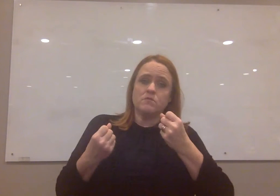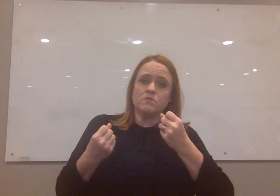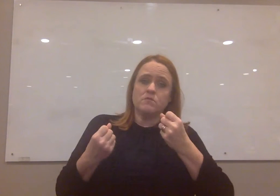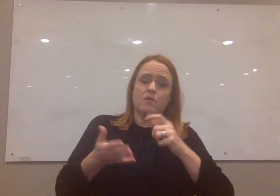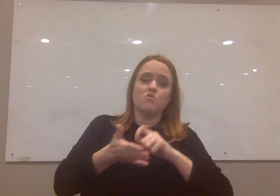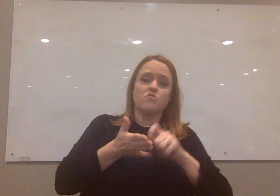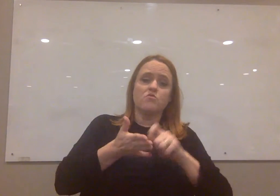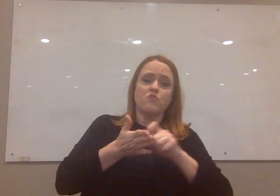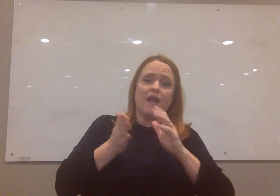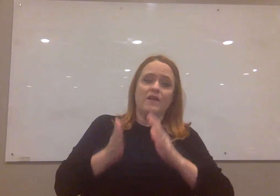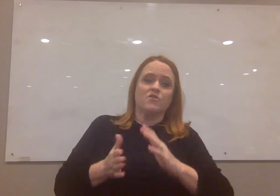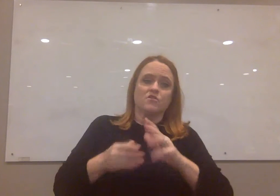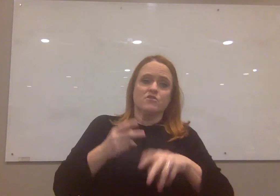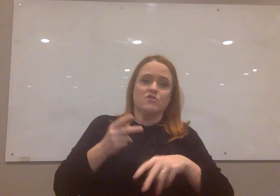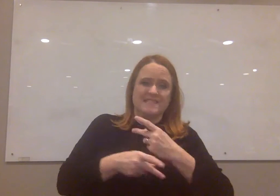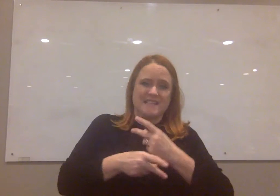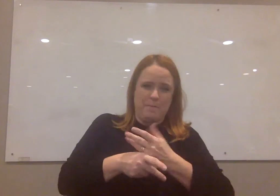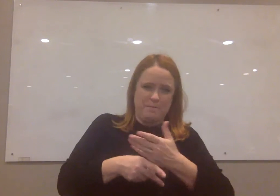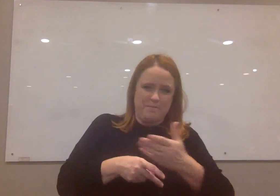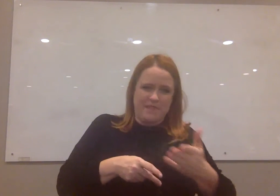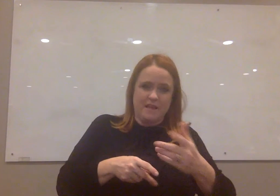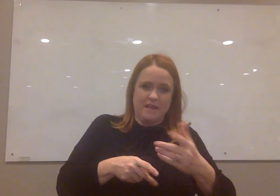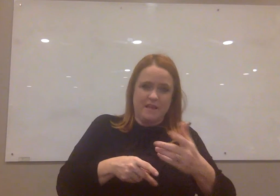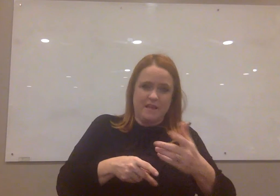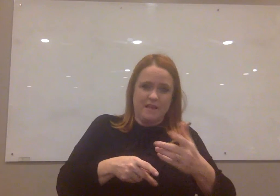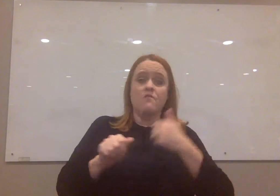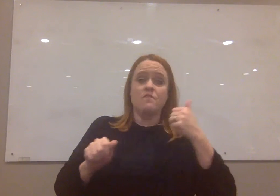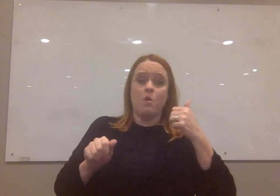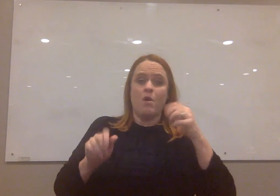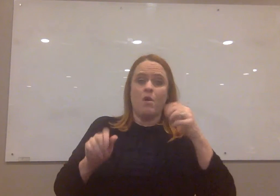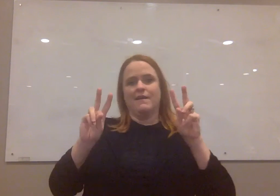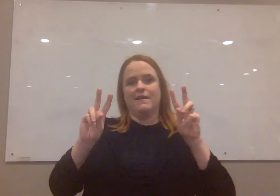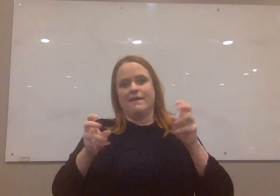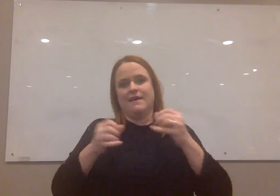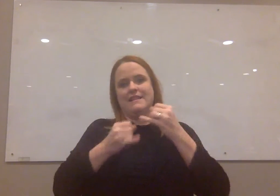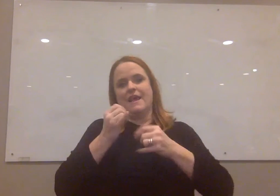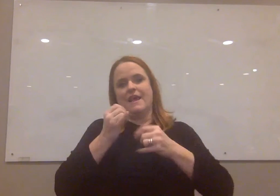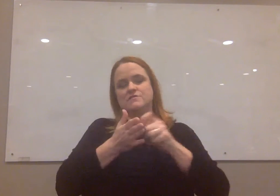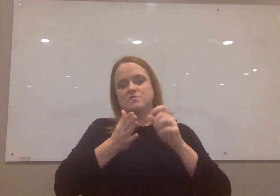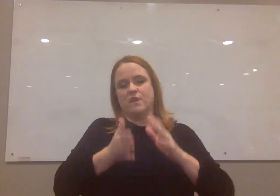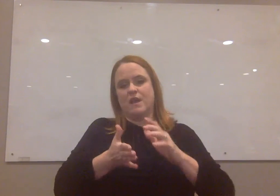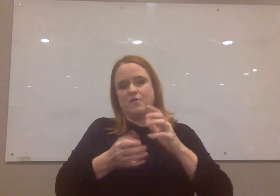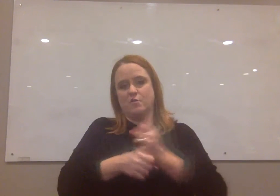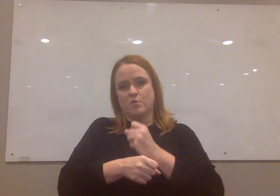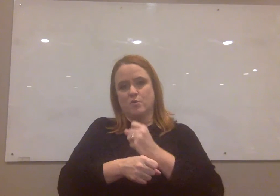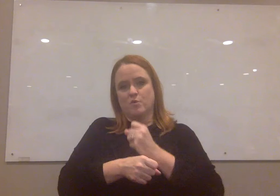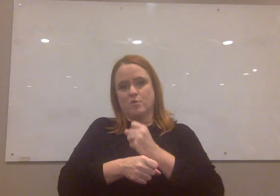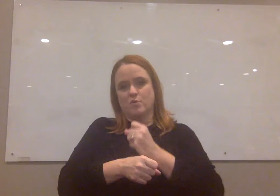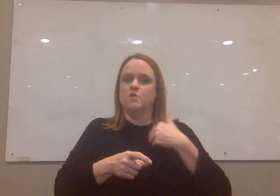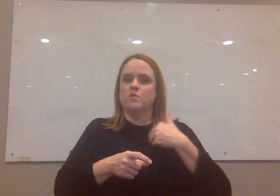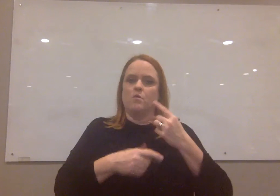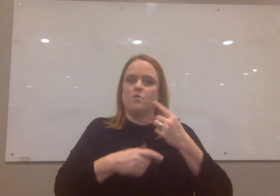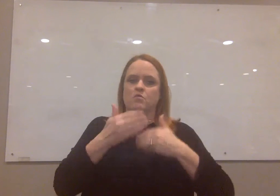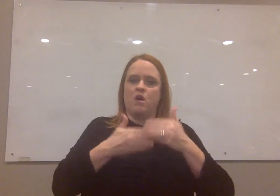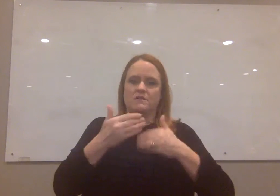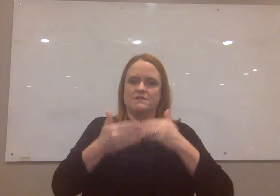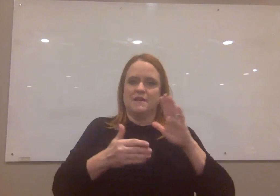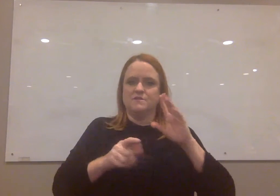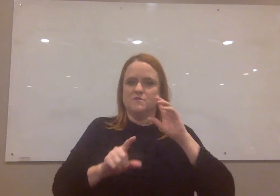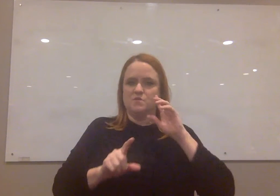writer type thing, but to avoid the last writer wins, you have a process whose sole purpose is to play after it. So basically, you